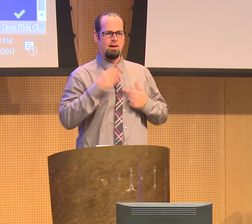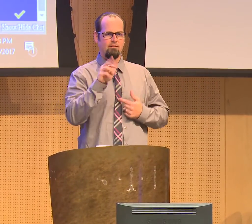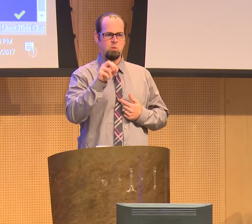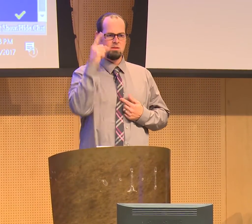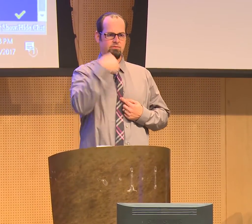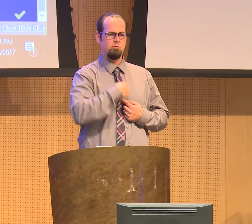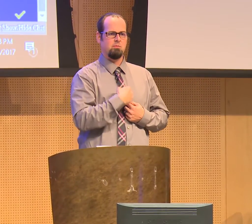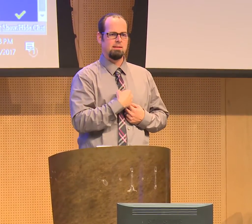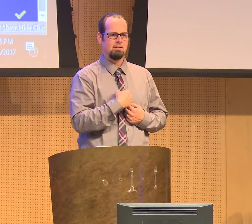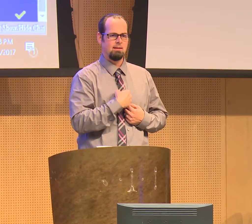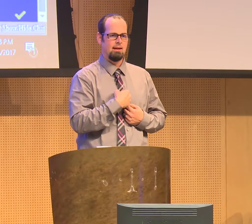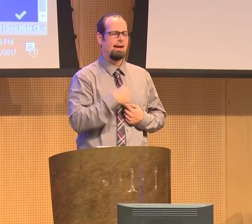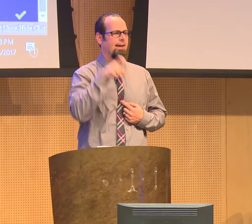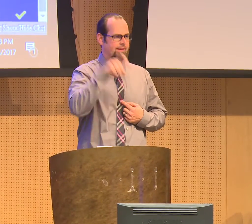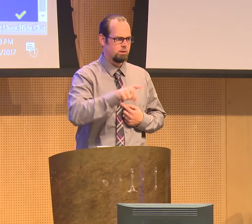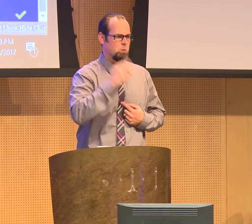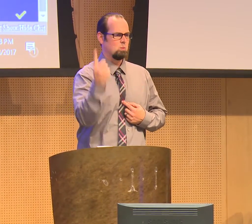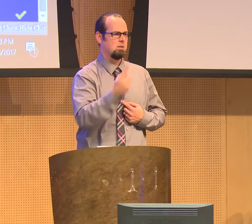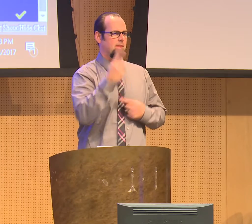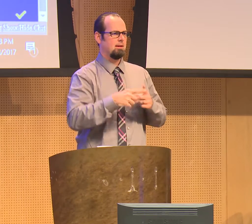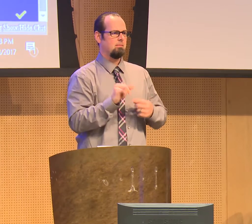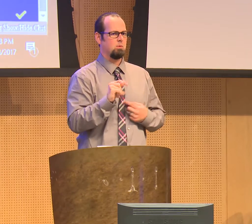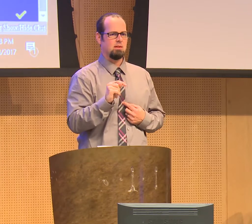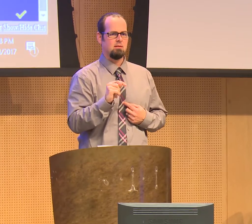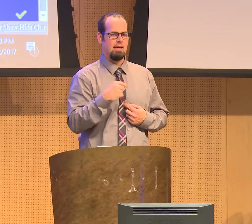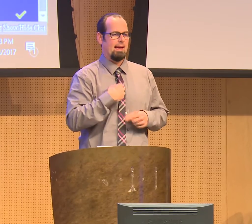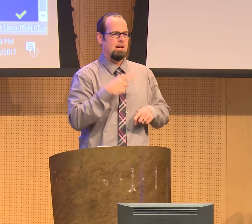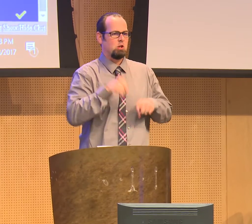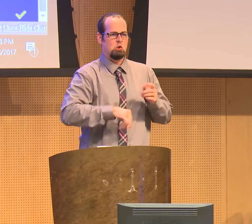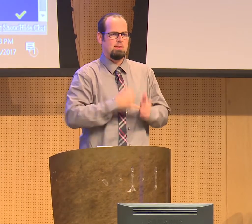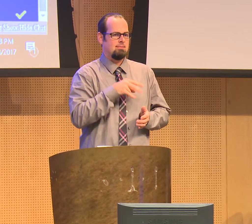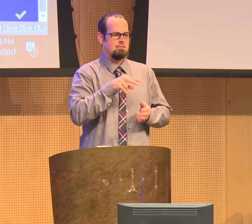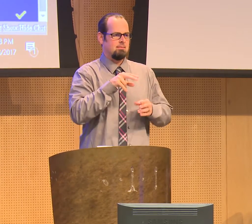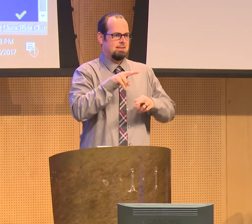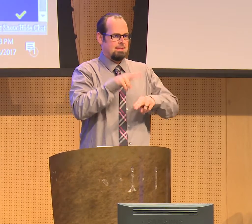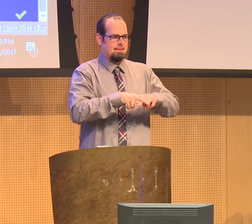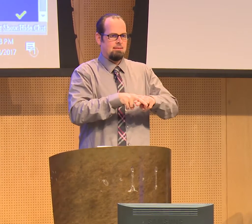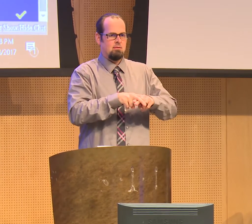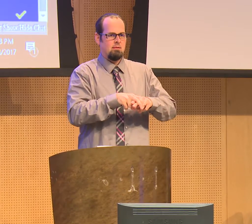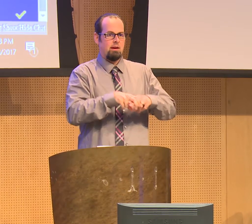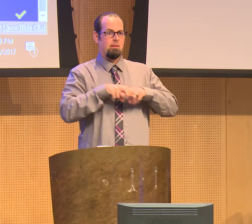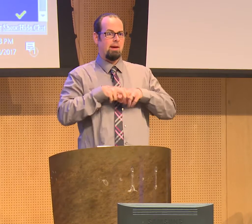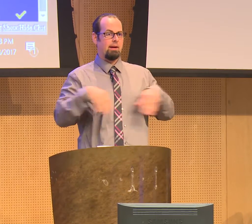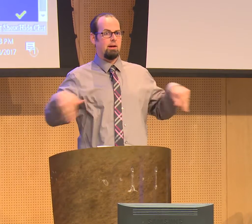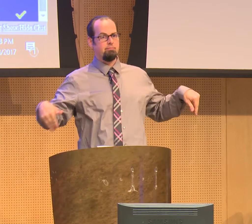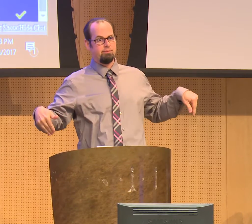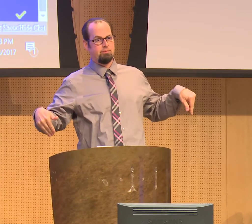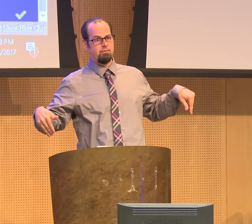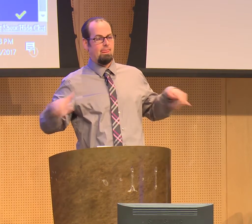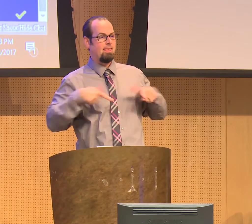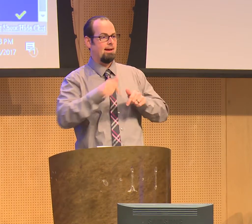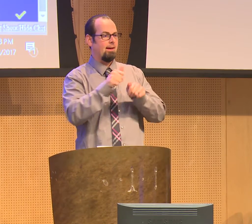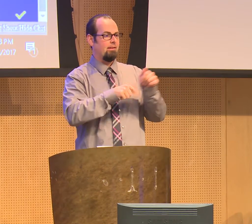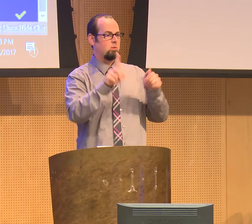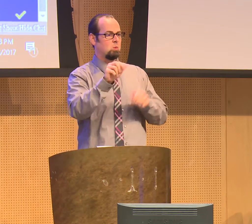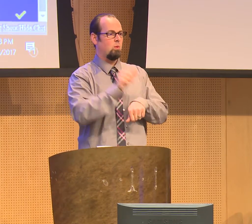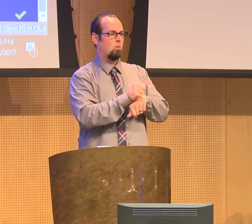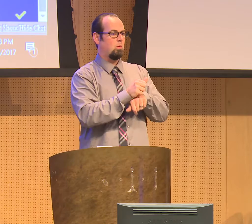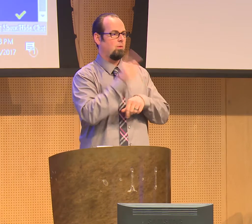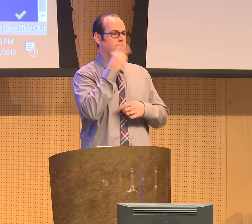for me. I needed to always do that, not to just sit back and be passive. I would have to do the